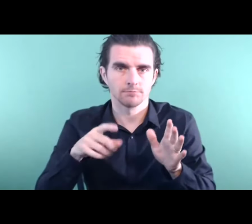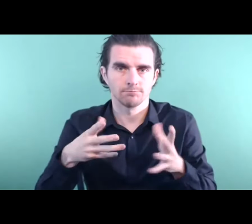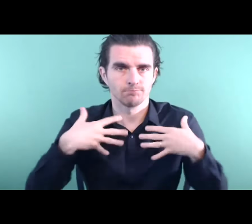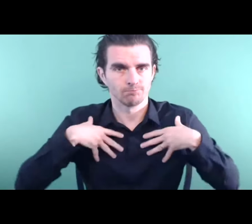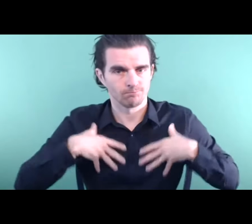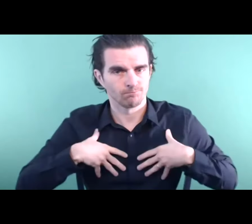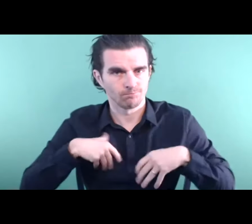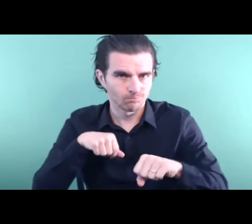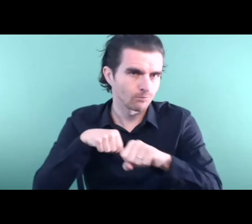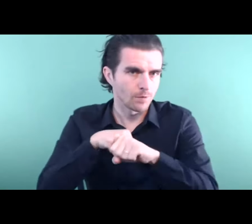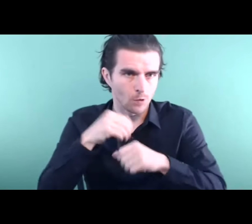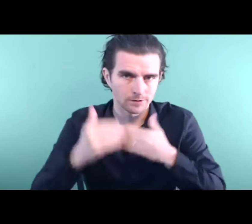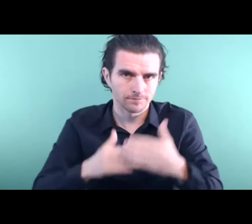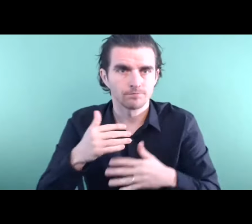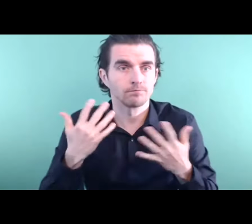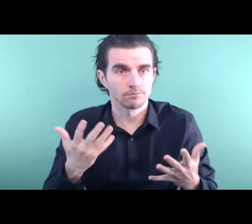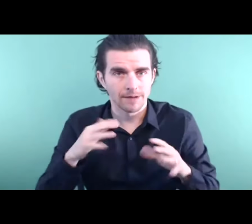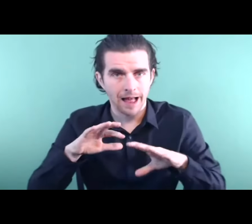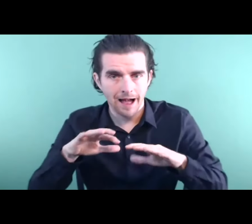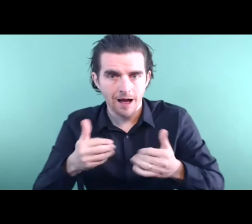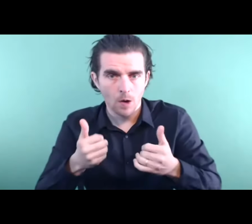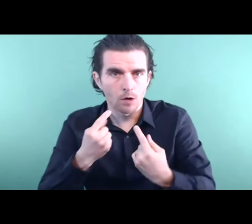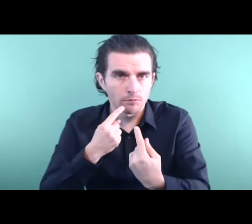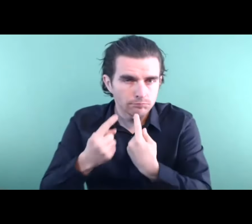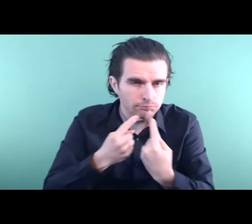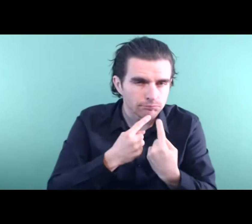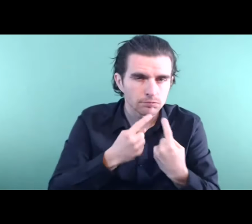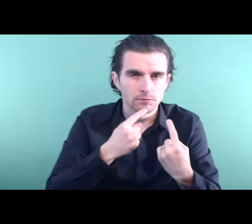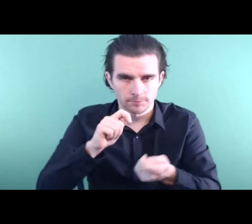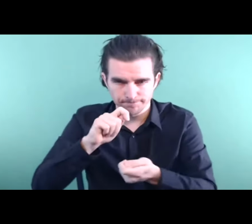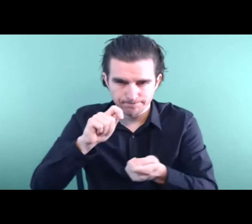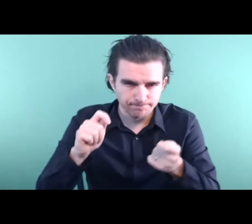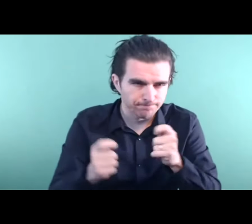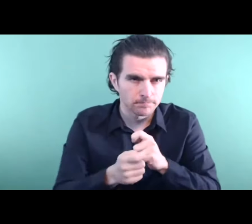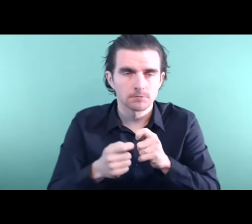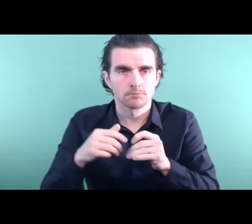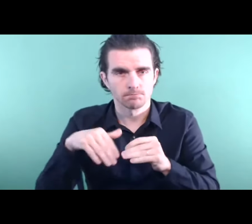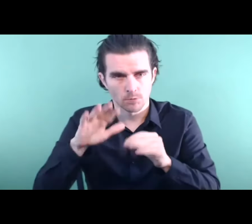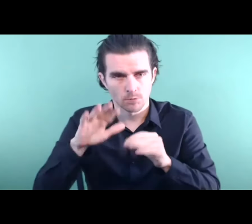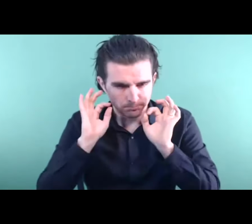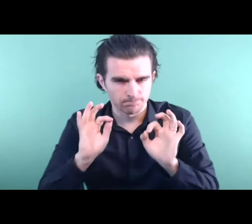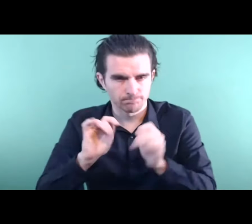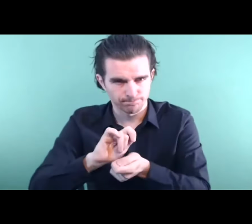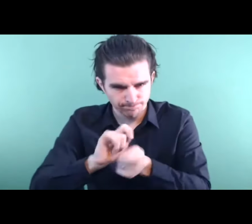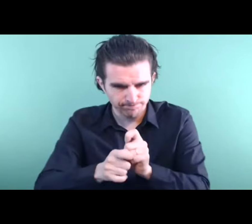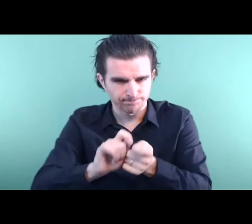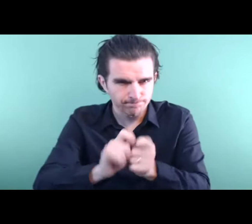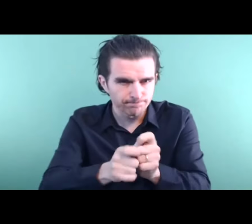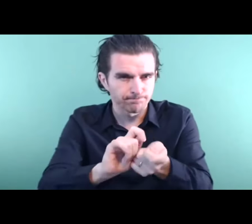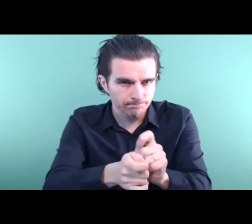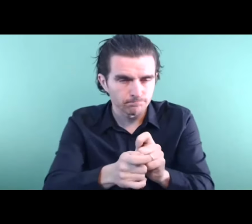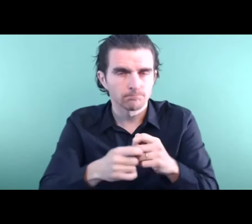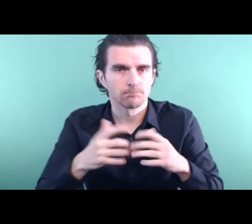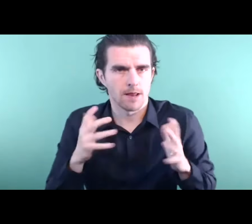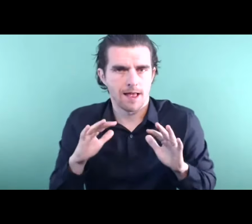achieved in the human rights discussions to actual change in the lives of persons with disabilities. And that means how do we